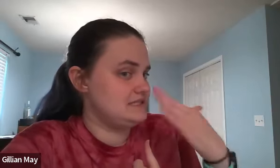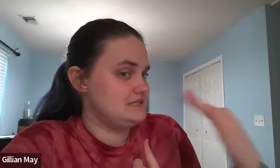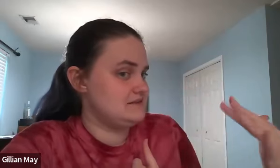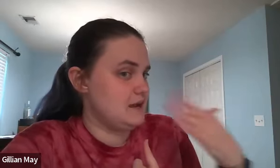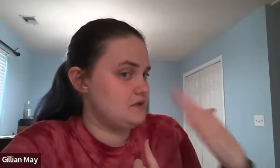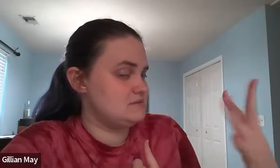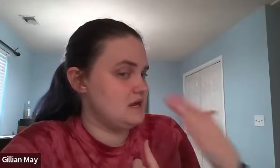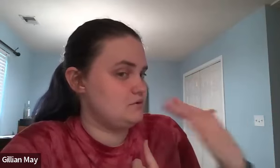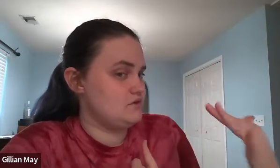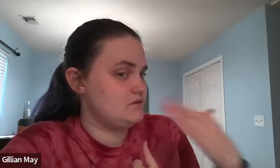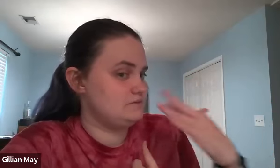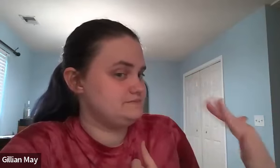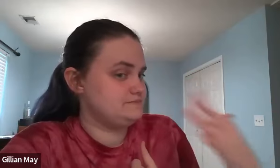spicy, like I bounce it back and forth.